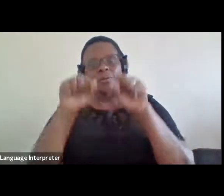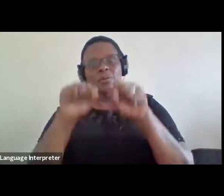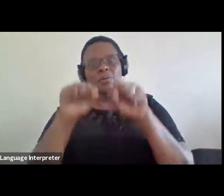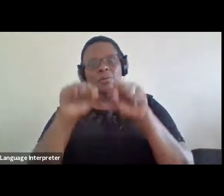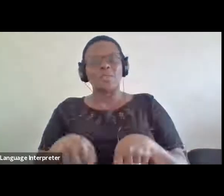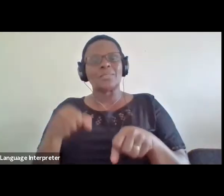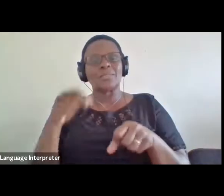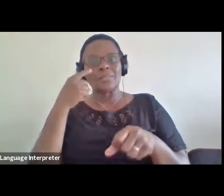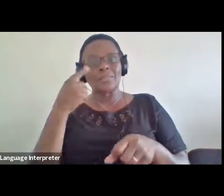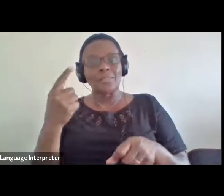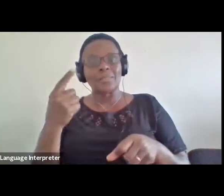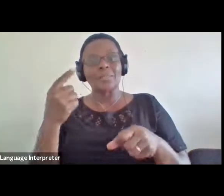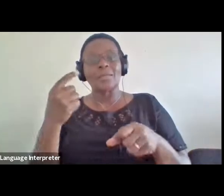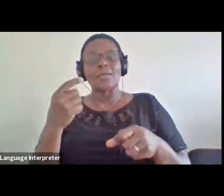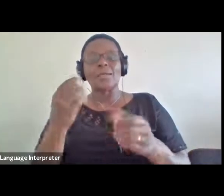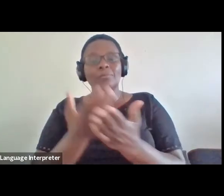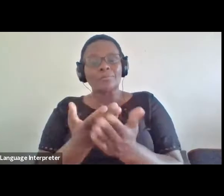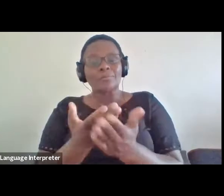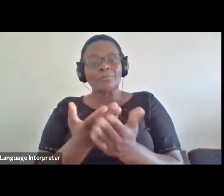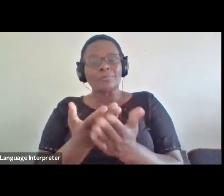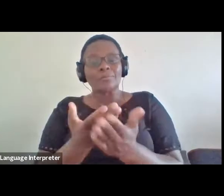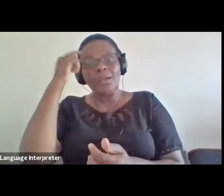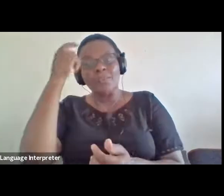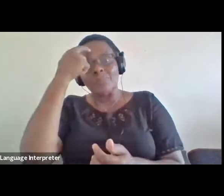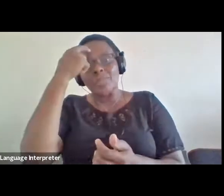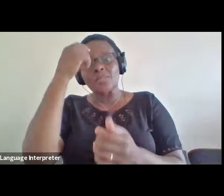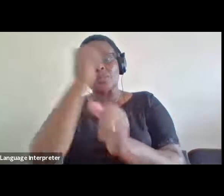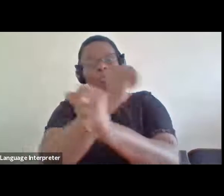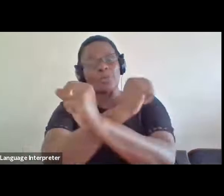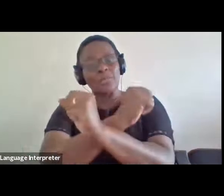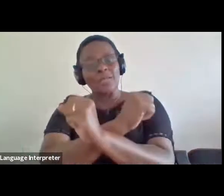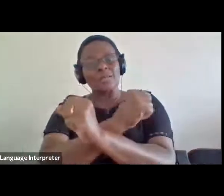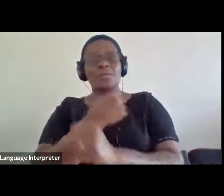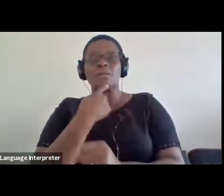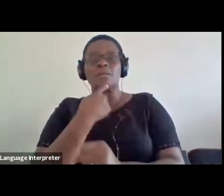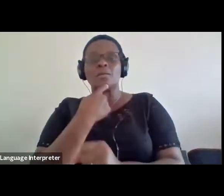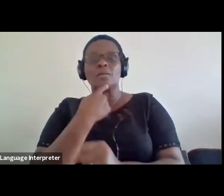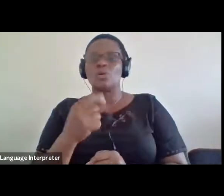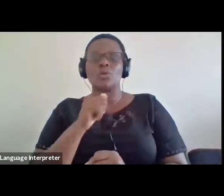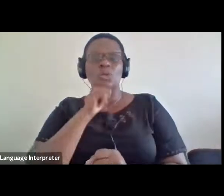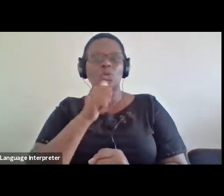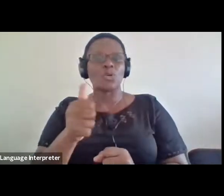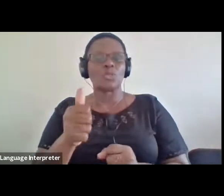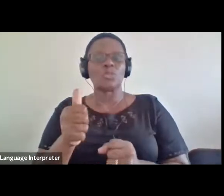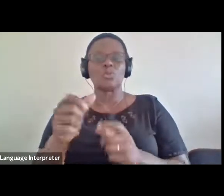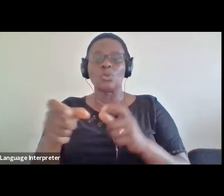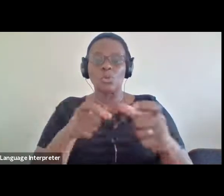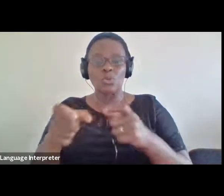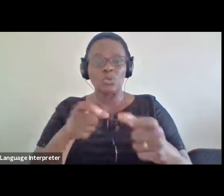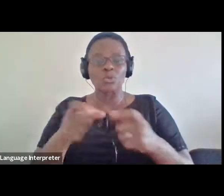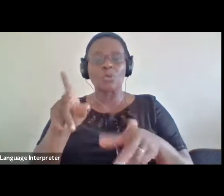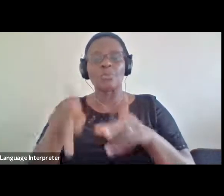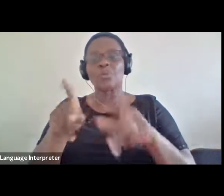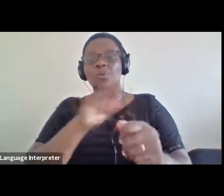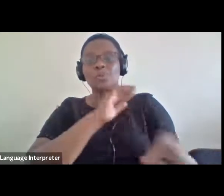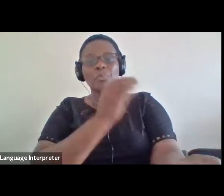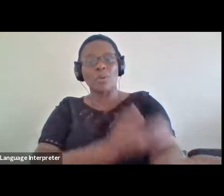to protect us, not to control or to enforce power over innocent